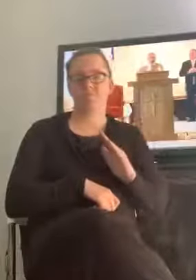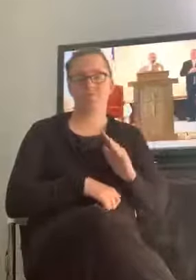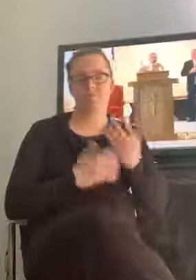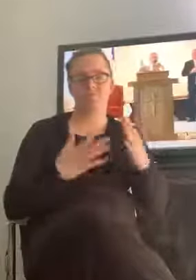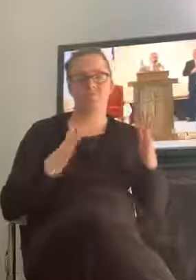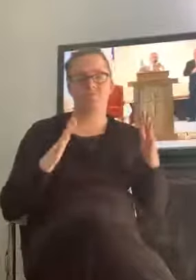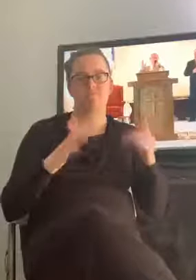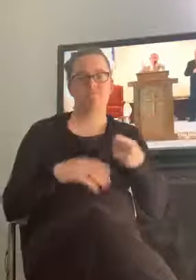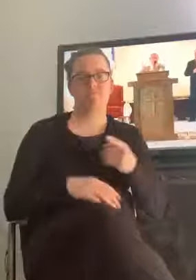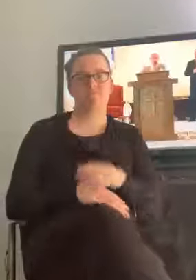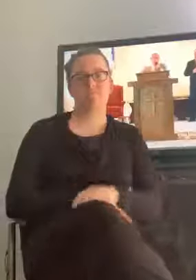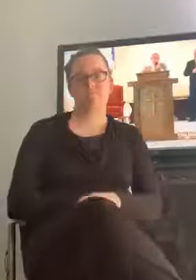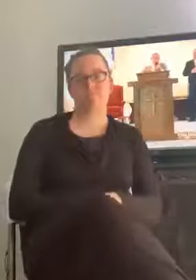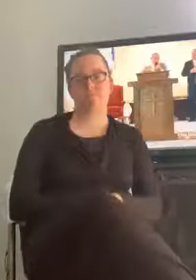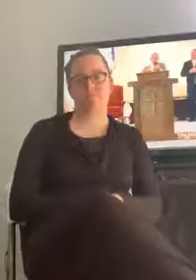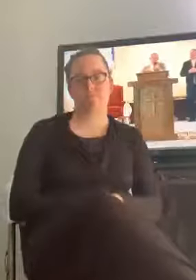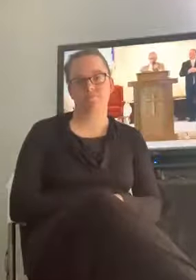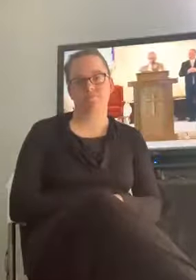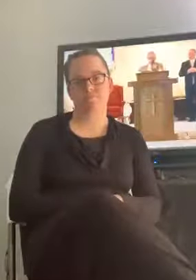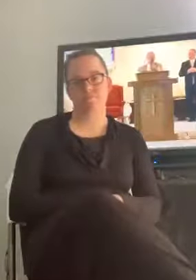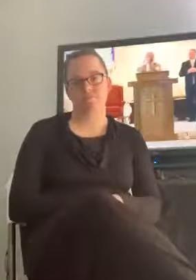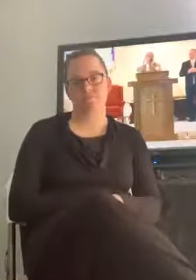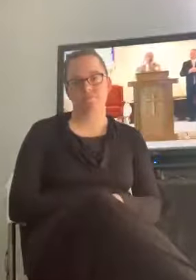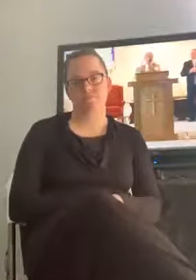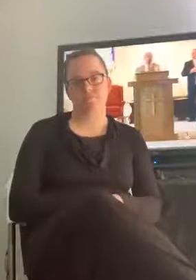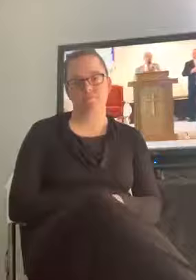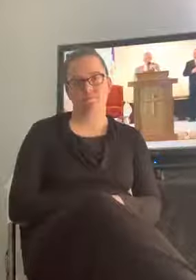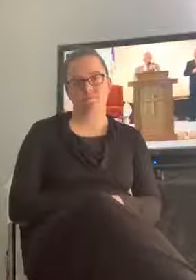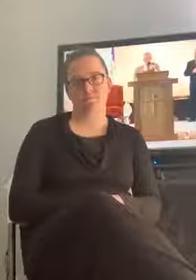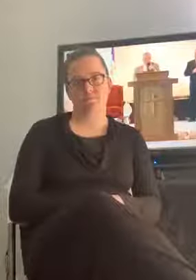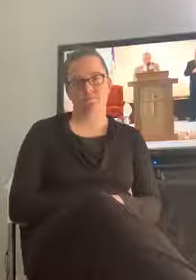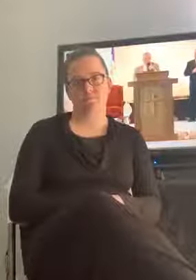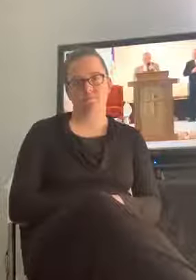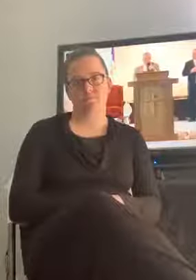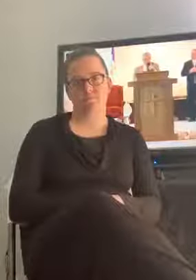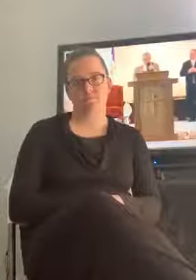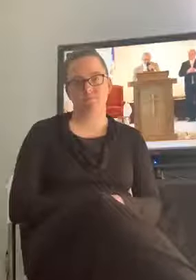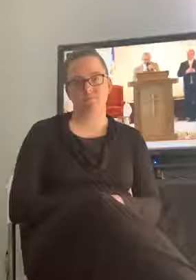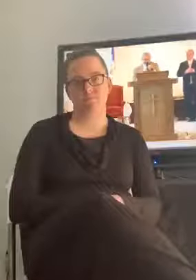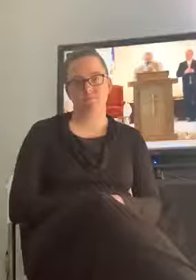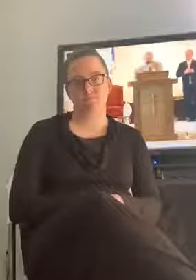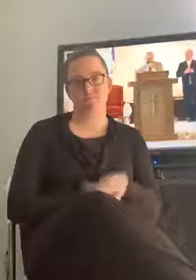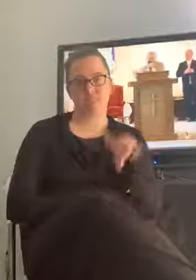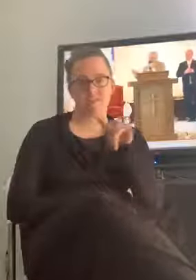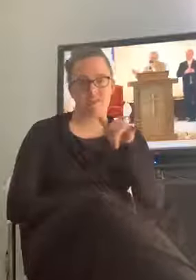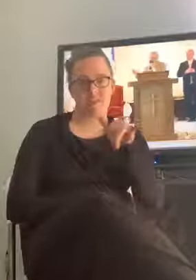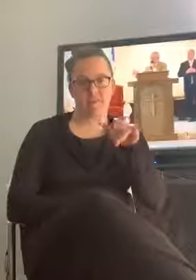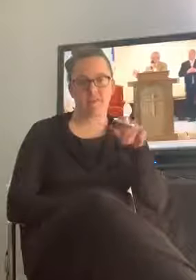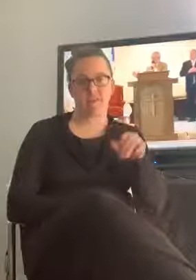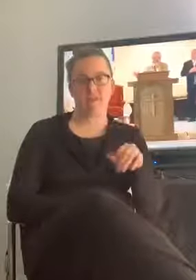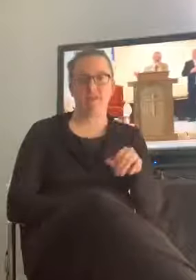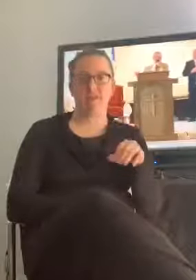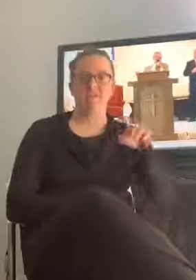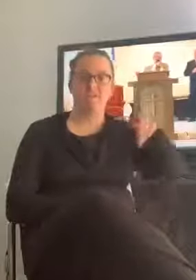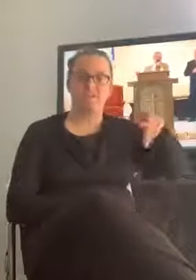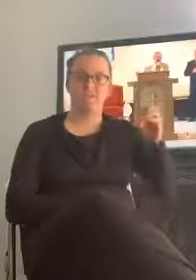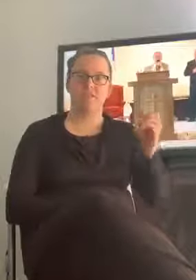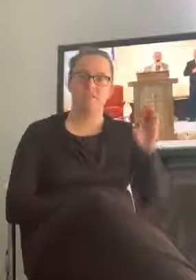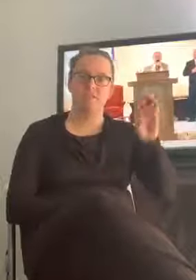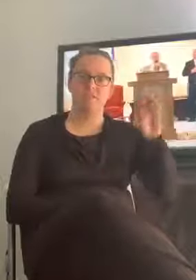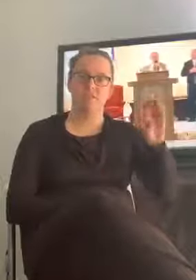the writer that wrote the poem, The Footprints in the Sand. Right. When he thought he was walking